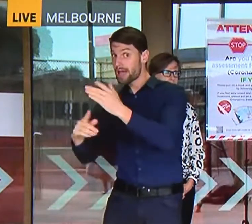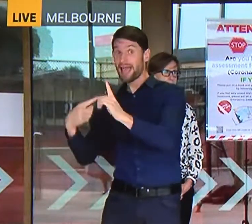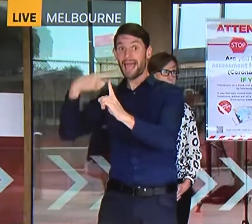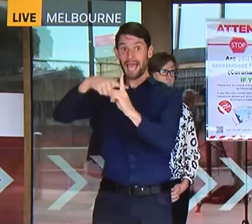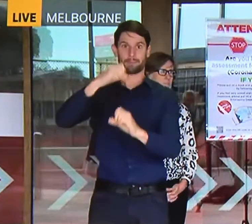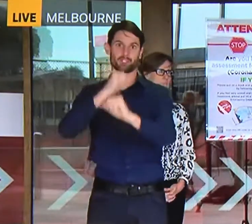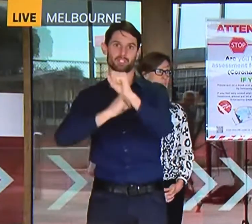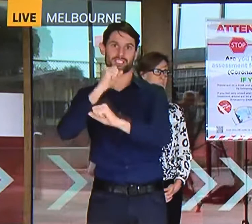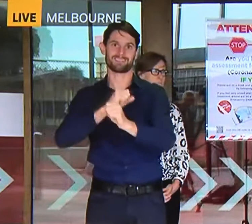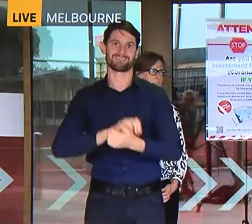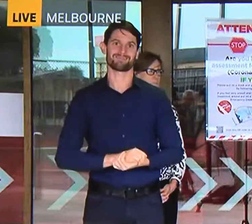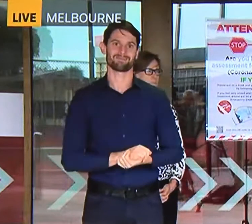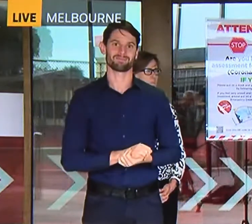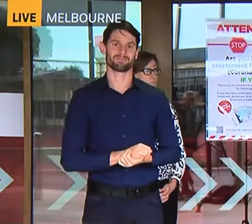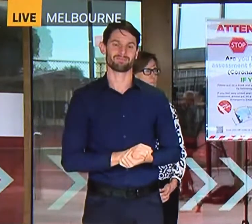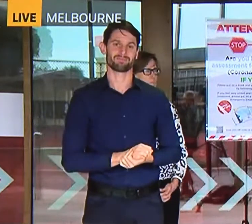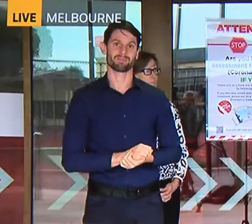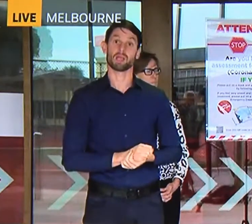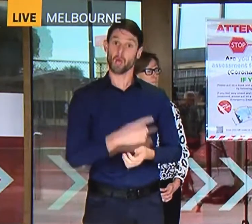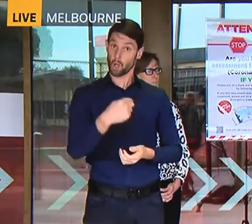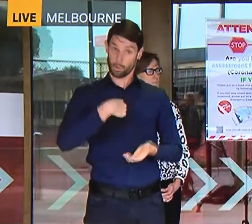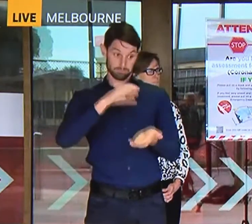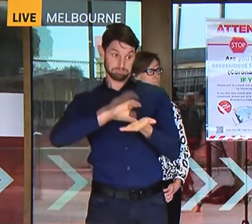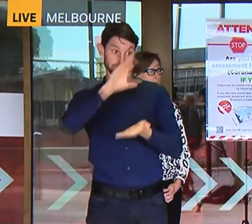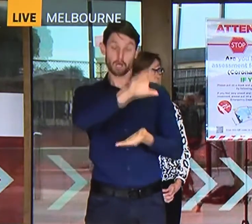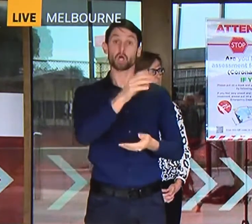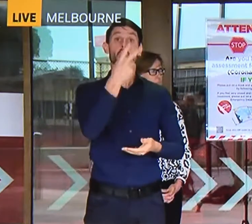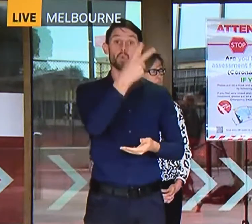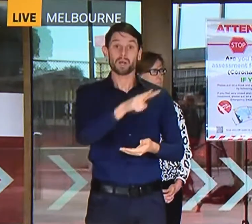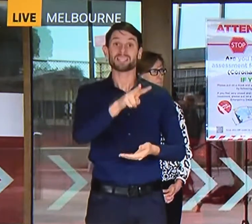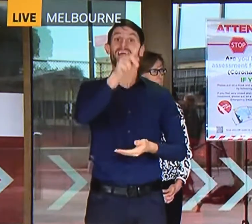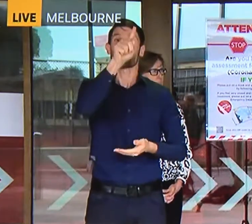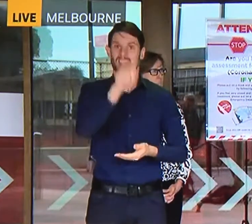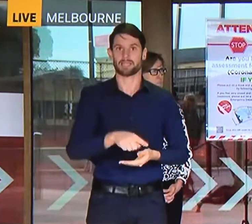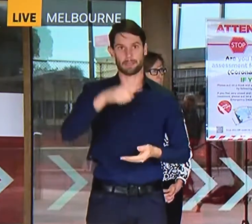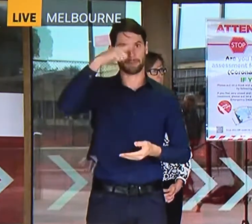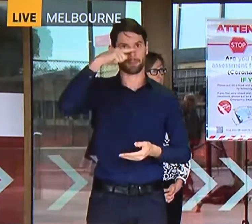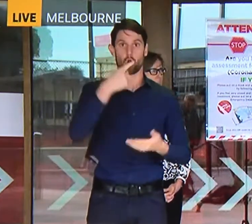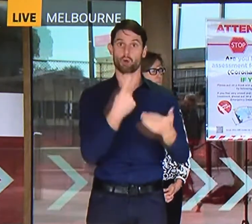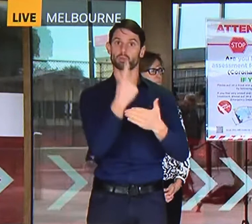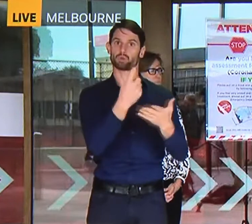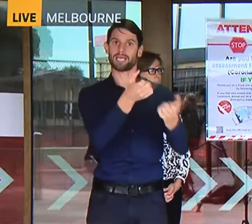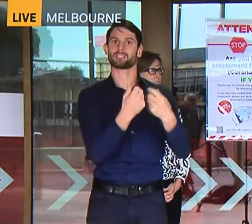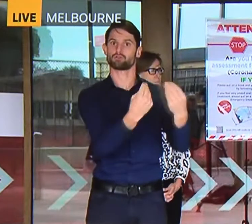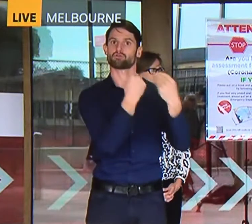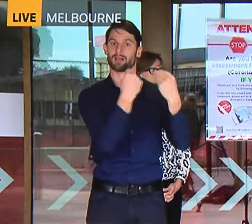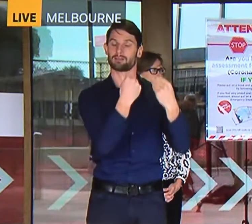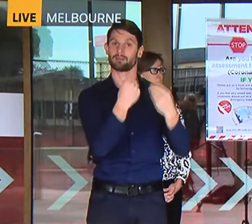20,000 new places which we'll be supporting, and if more is needed, more will be provided, we are also supporting